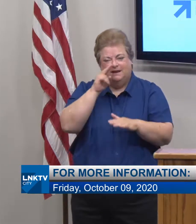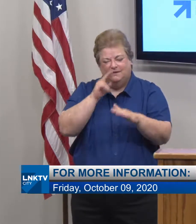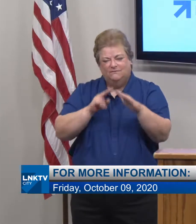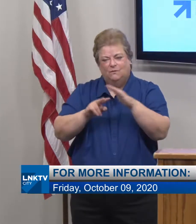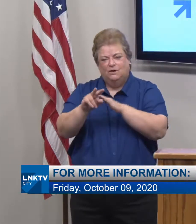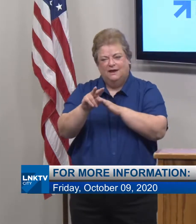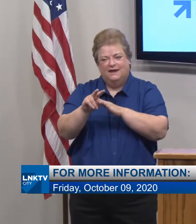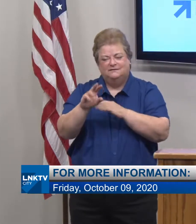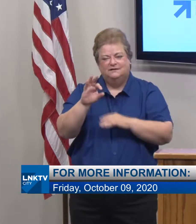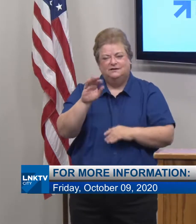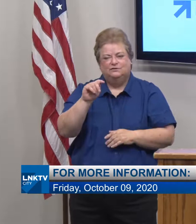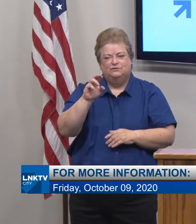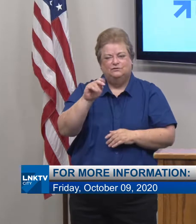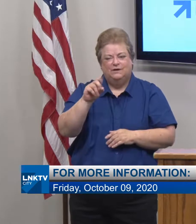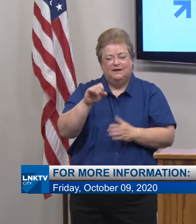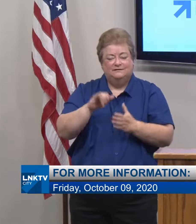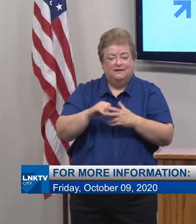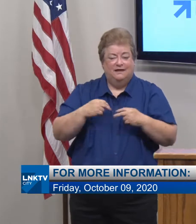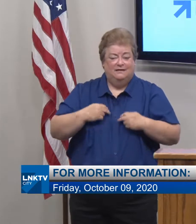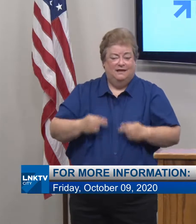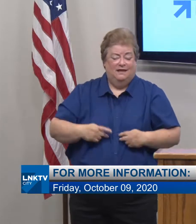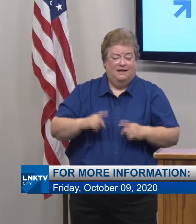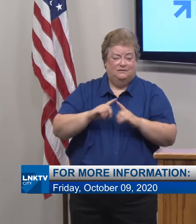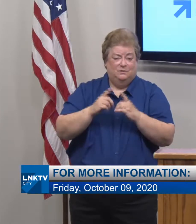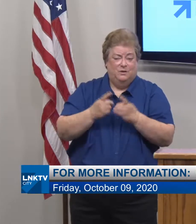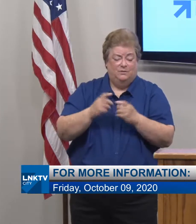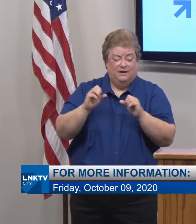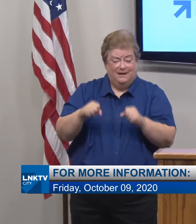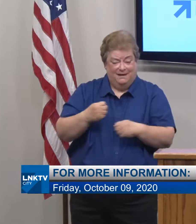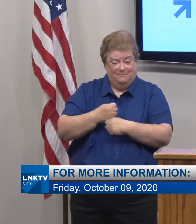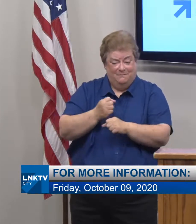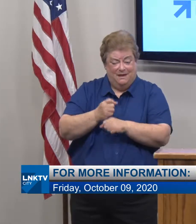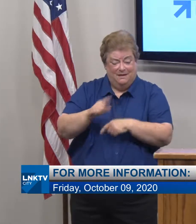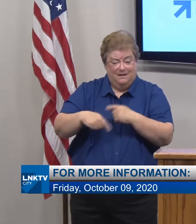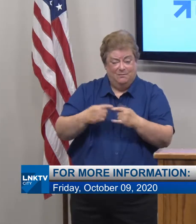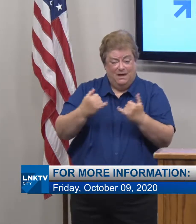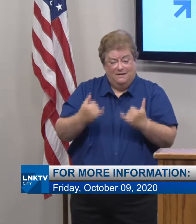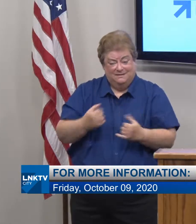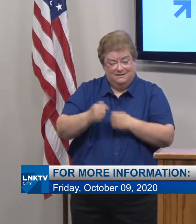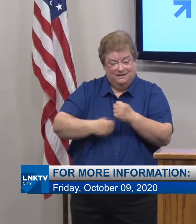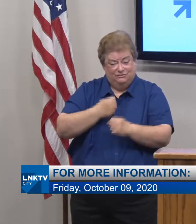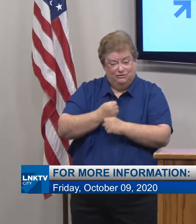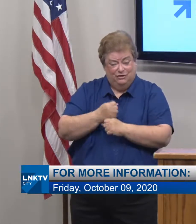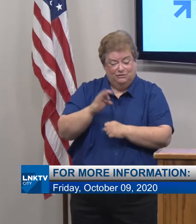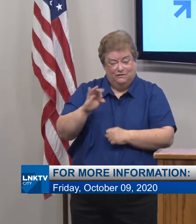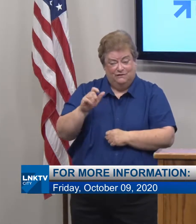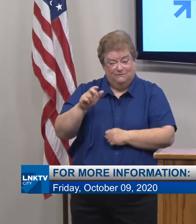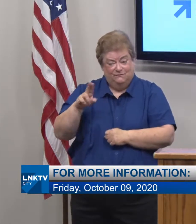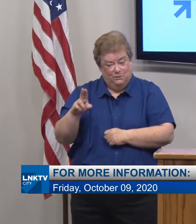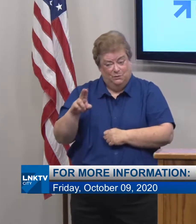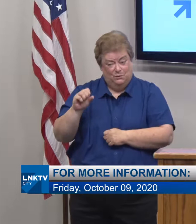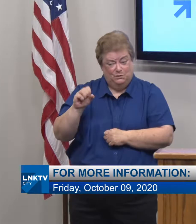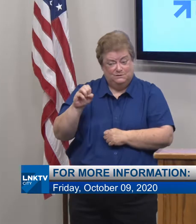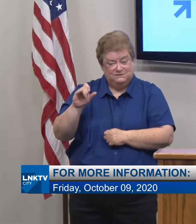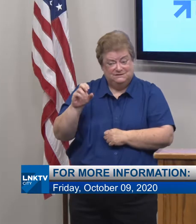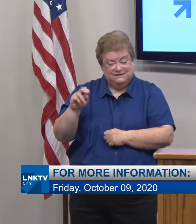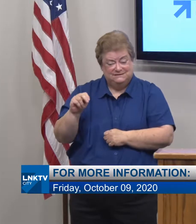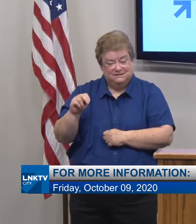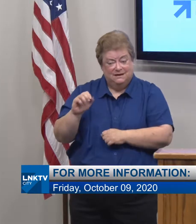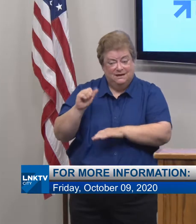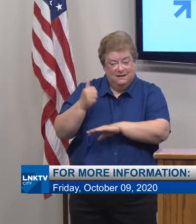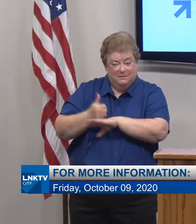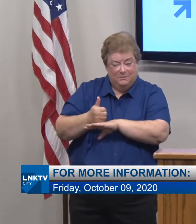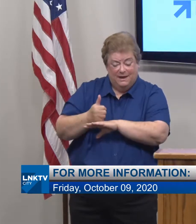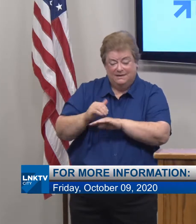the county health department can make about this year's flu season based on how the